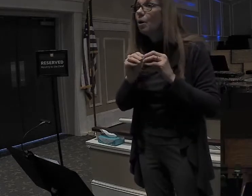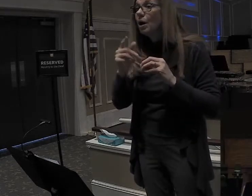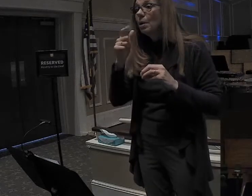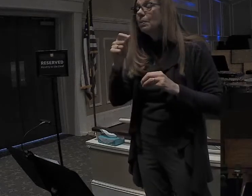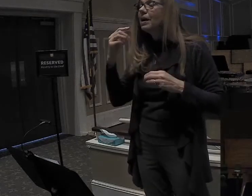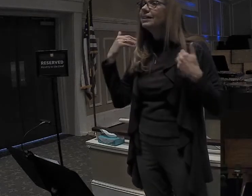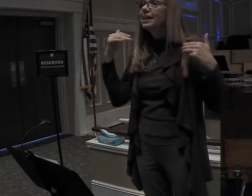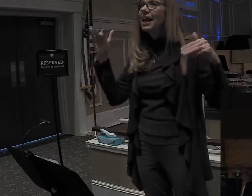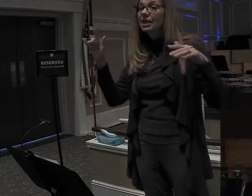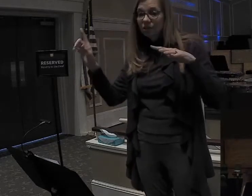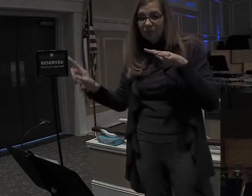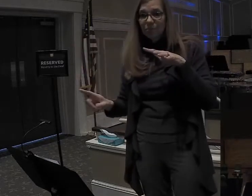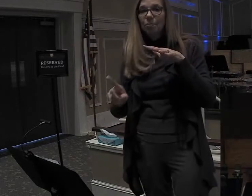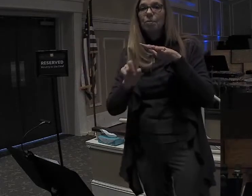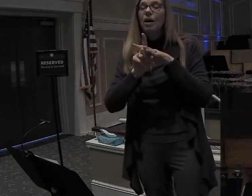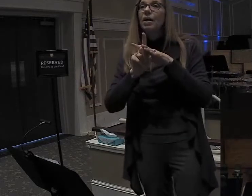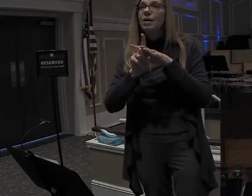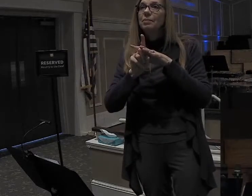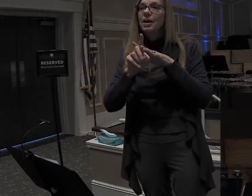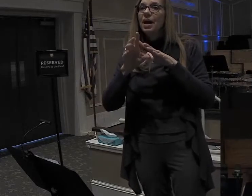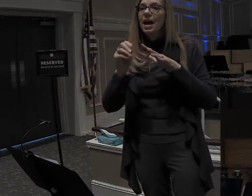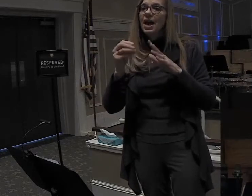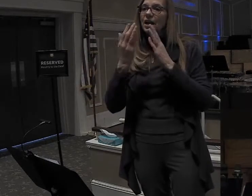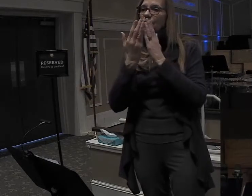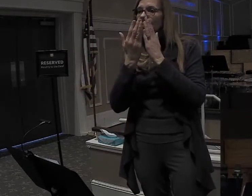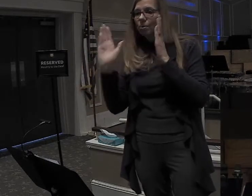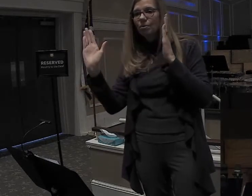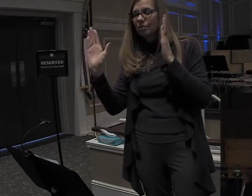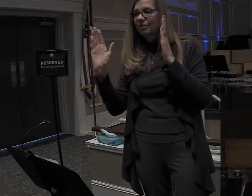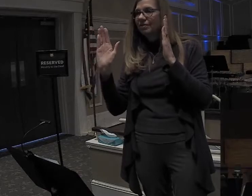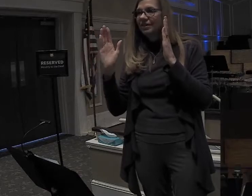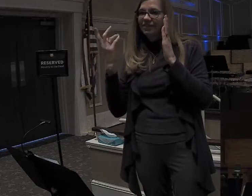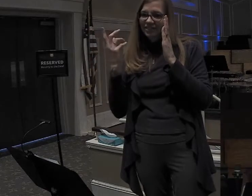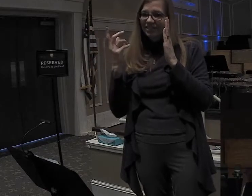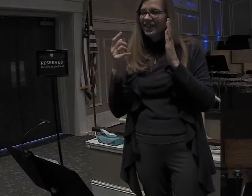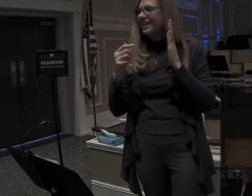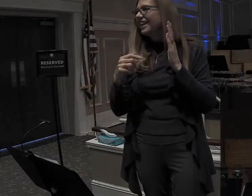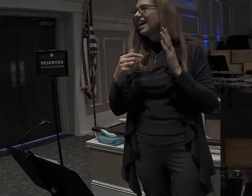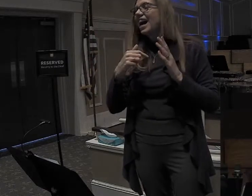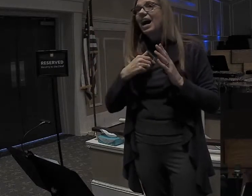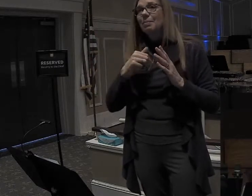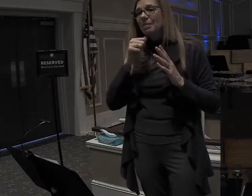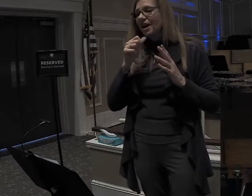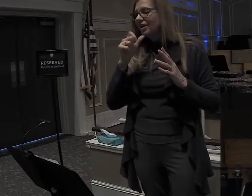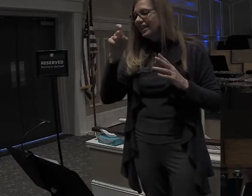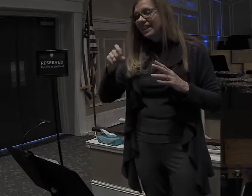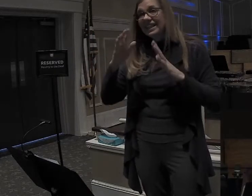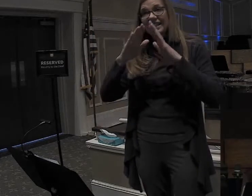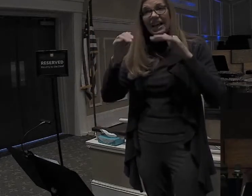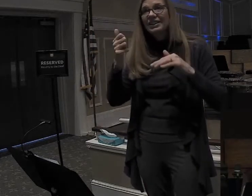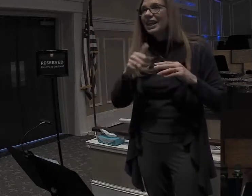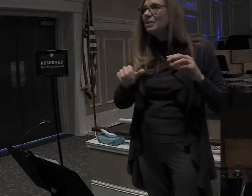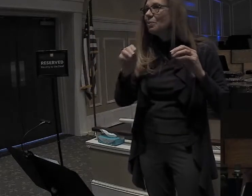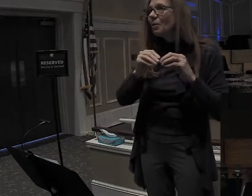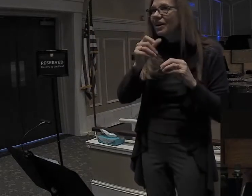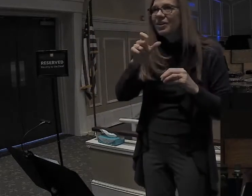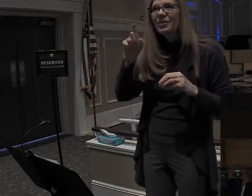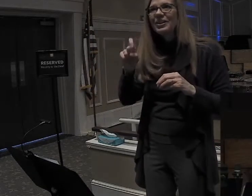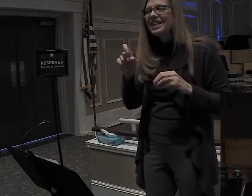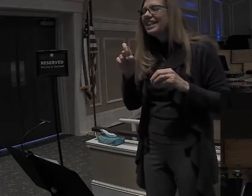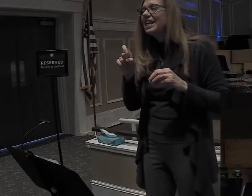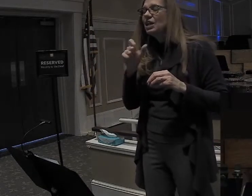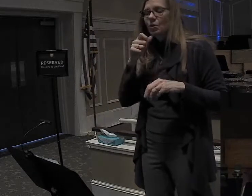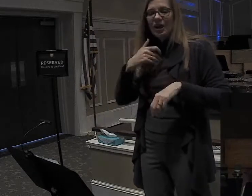Gabriel done brought in the chariot when the wind blew down the door. Ain't going to need this house no longer. Ain't going to need this house no more. Ain't